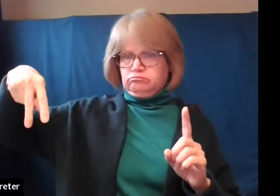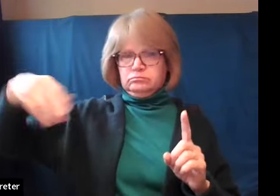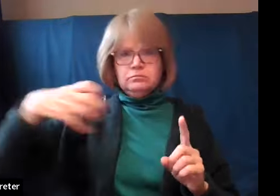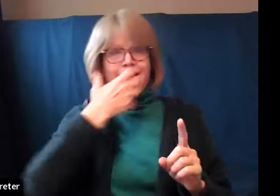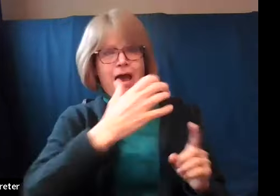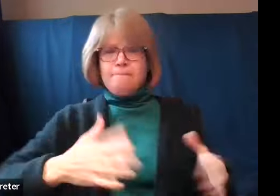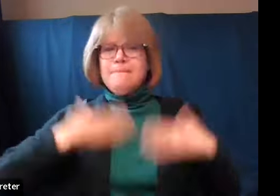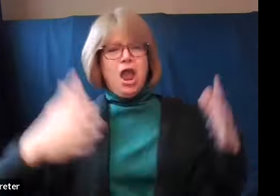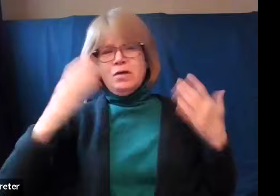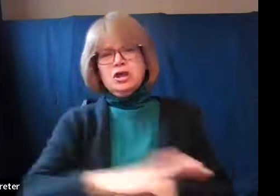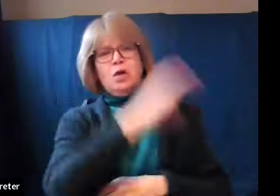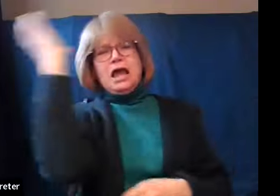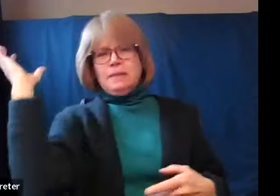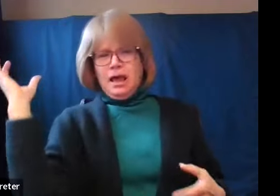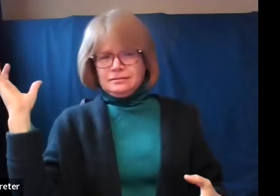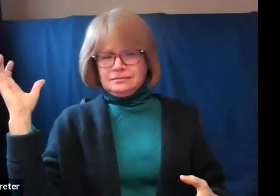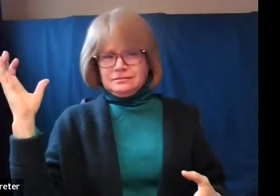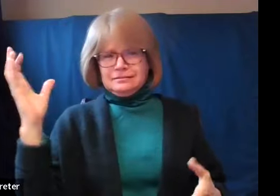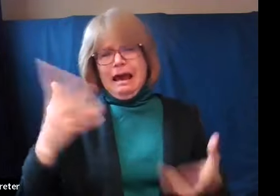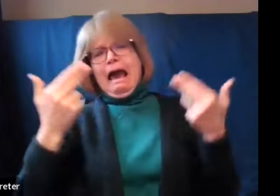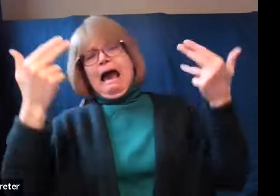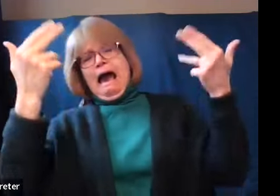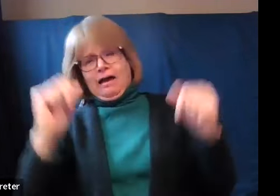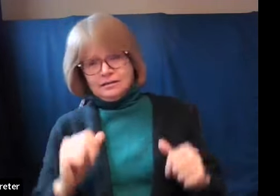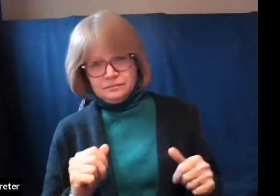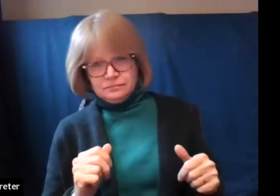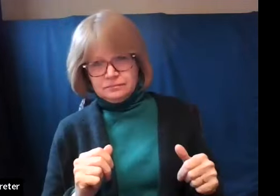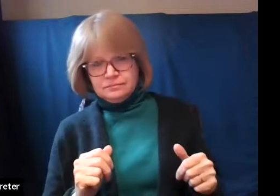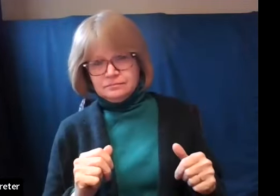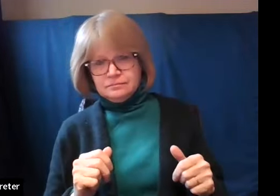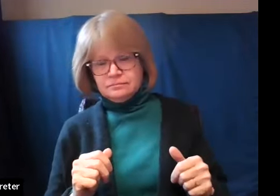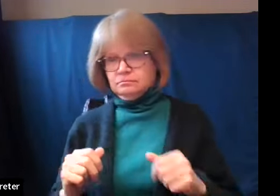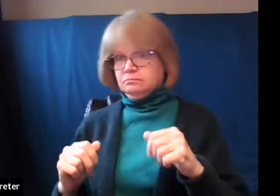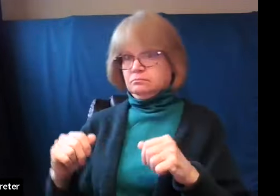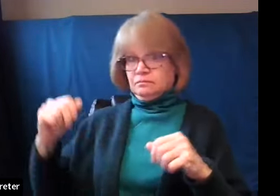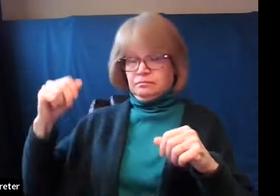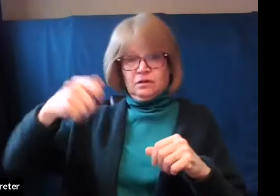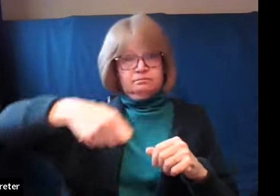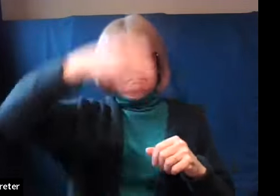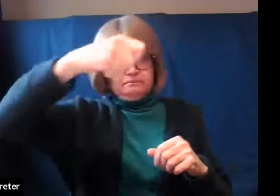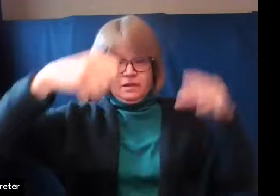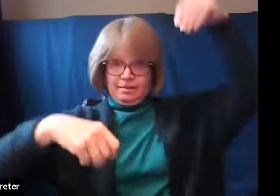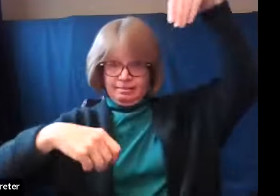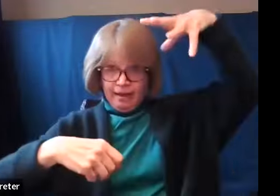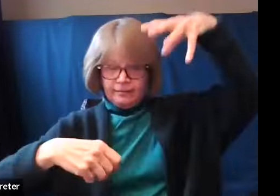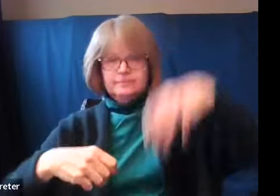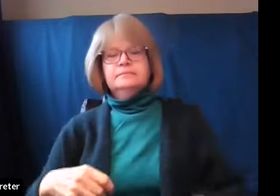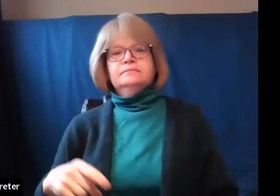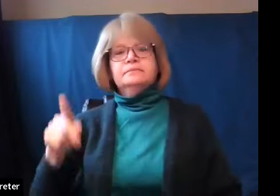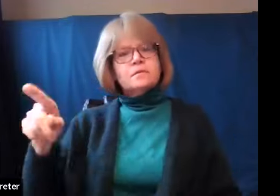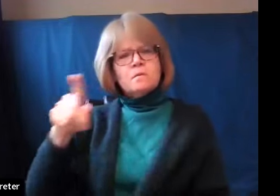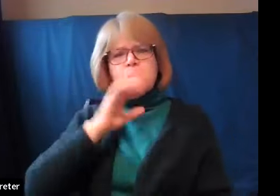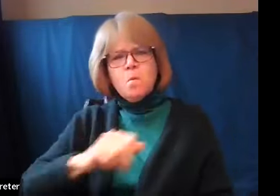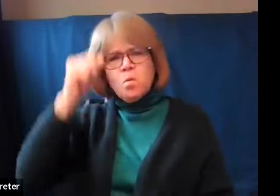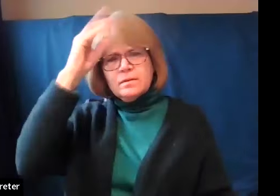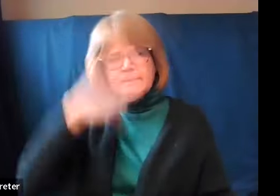called out, "Merry Christmas!" followed by a nervous laugh. The porch light glared on. An older man with